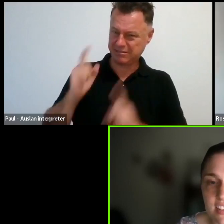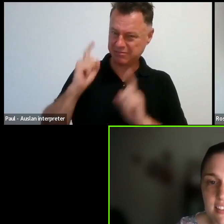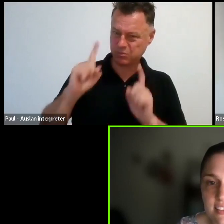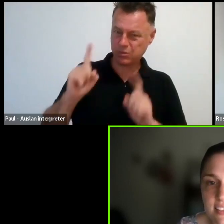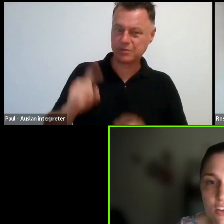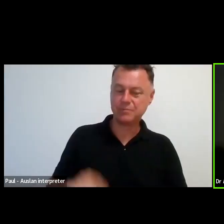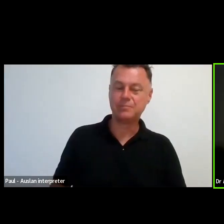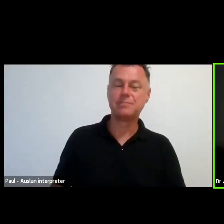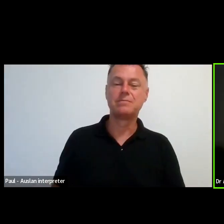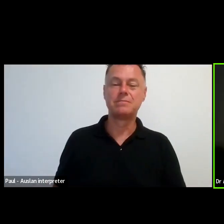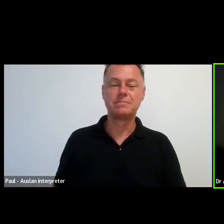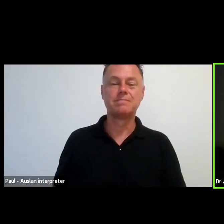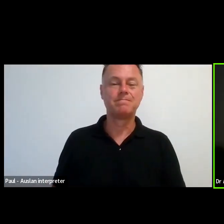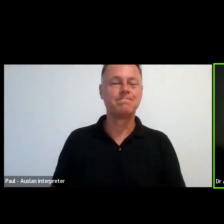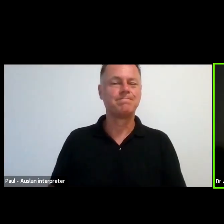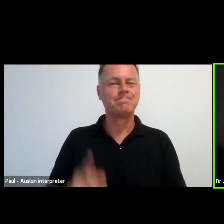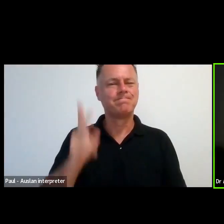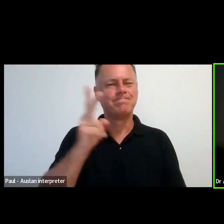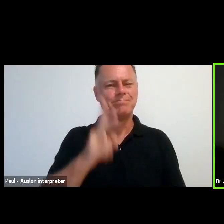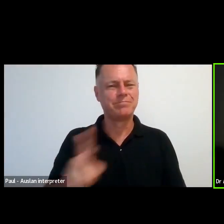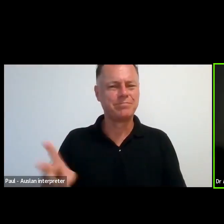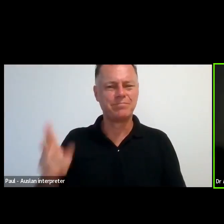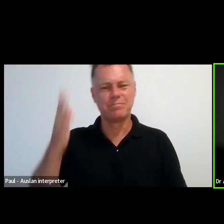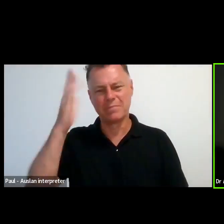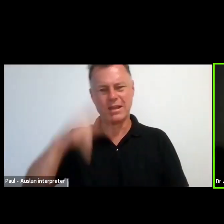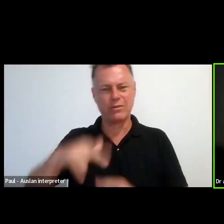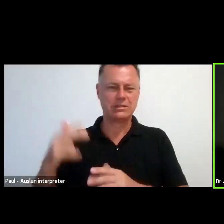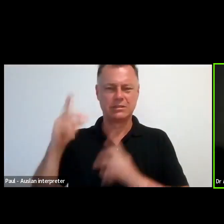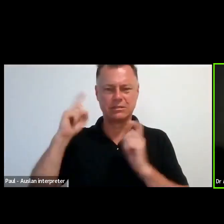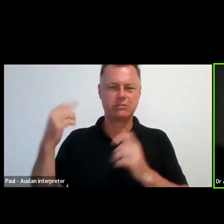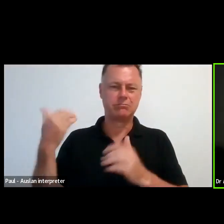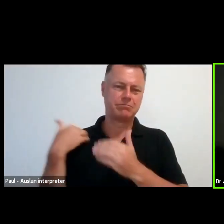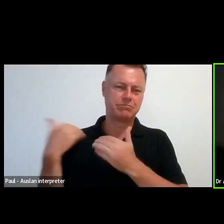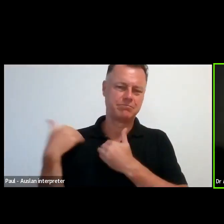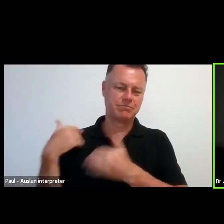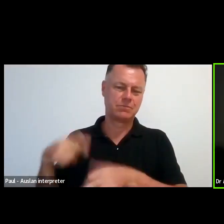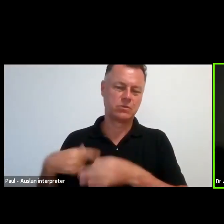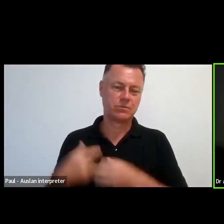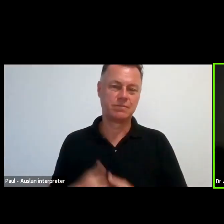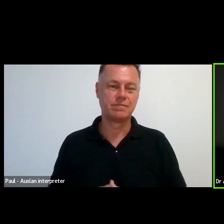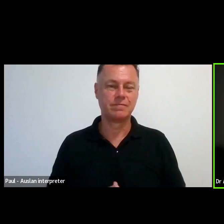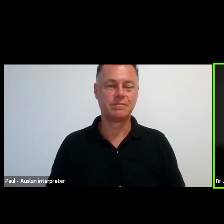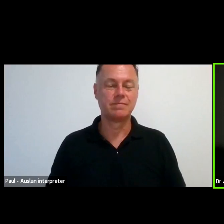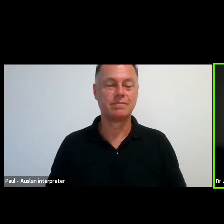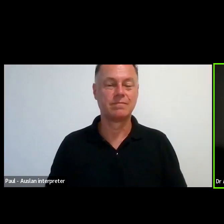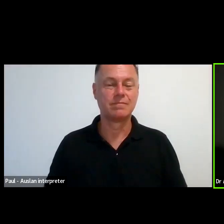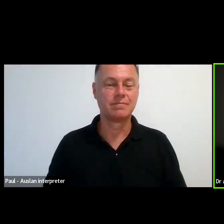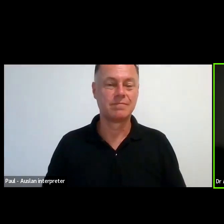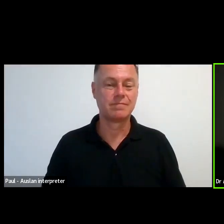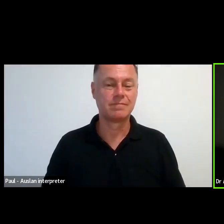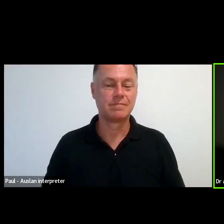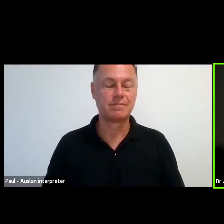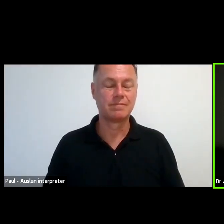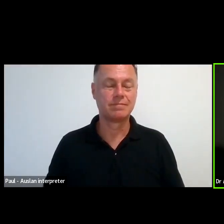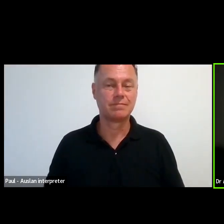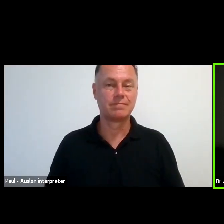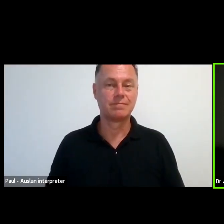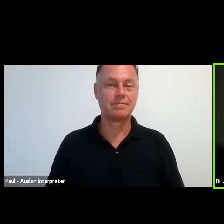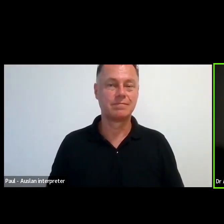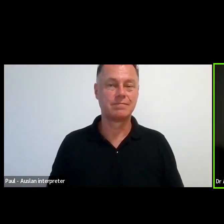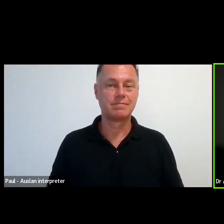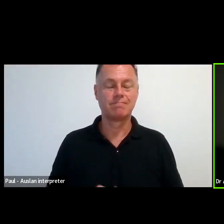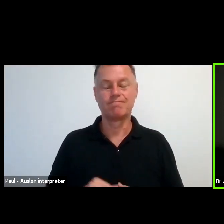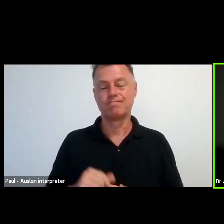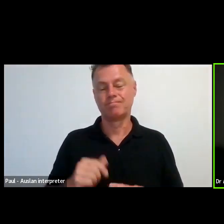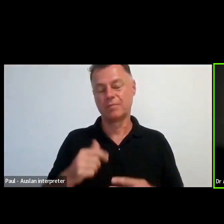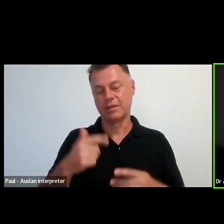Yeah, so this is a common concern that I hear from parents. So the recent surveys of parents have showed that about